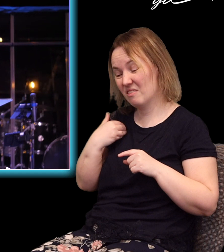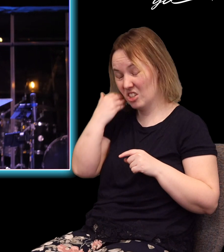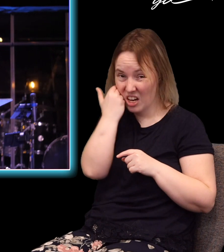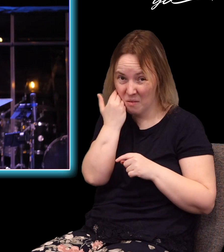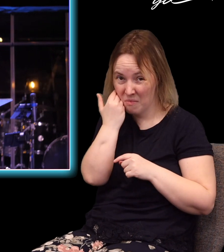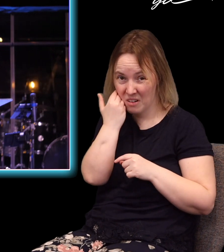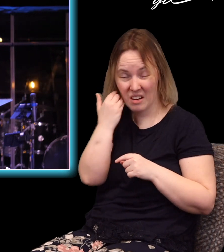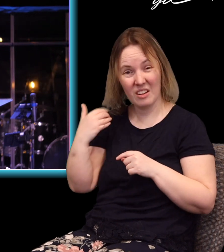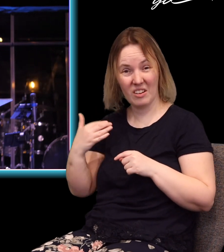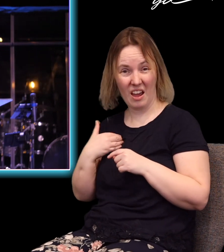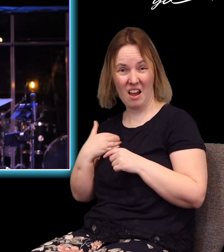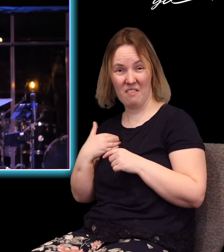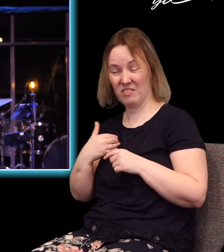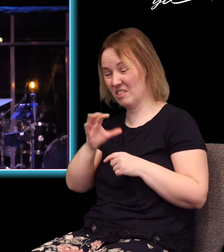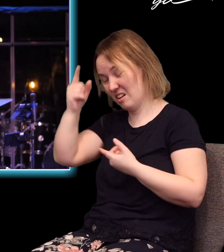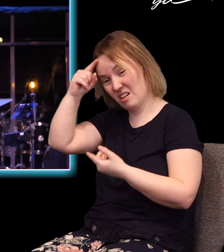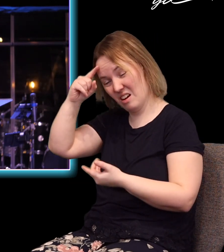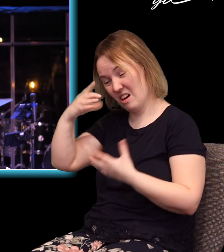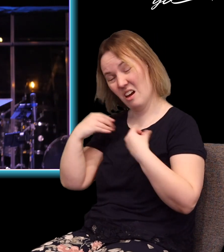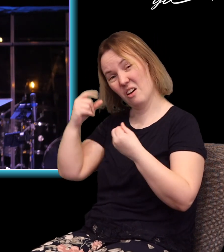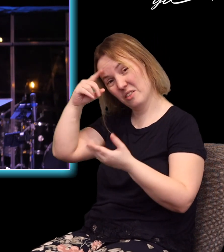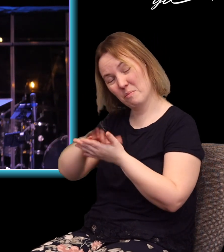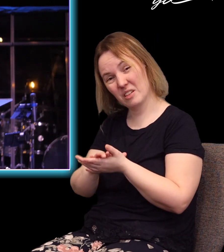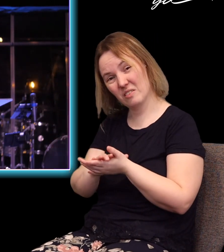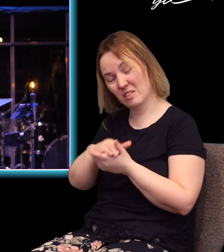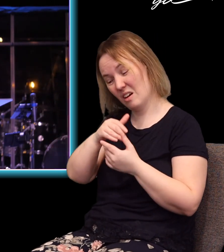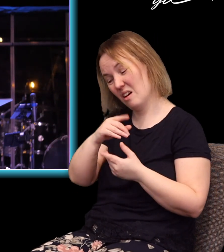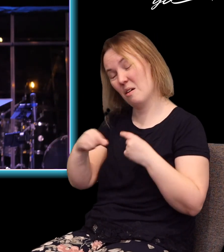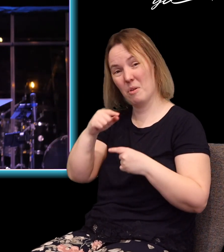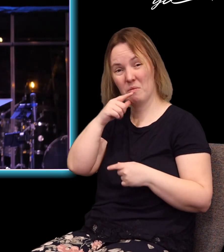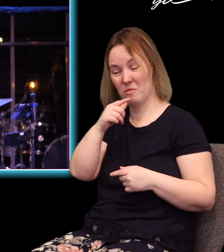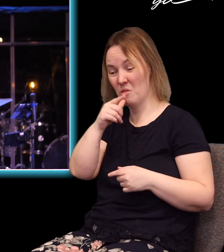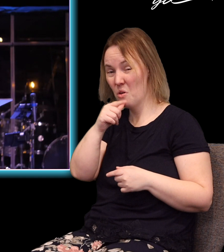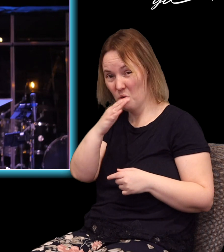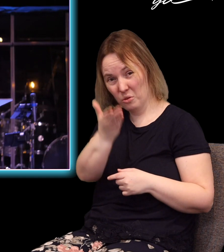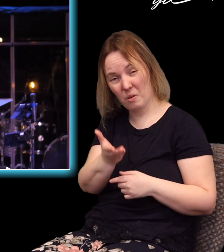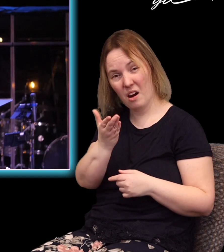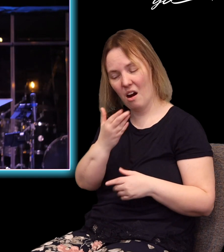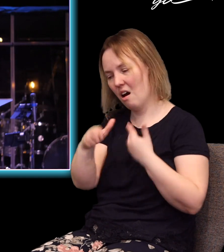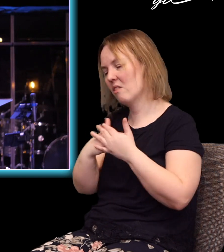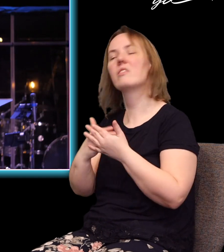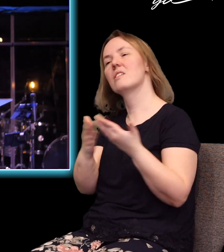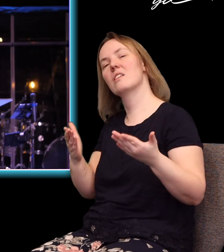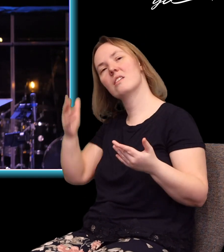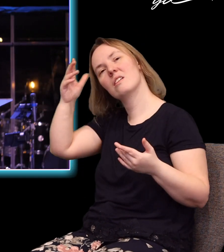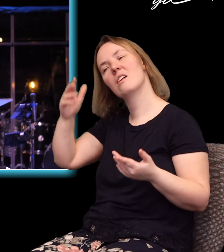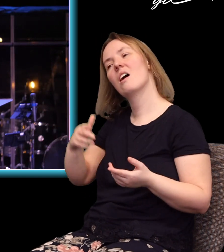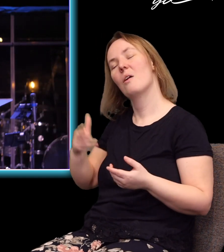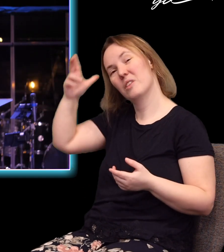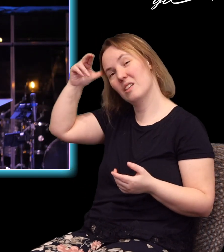have shame. You can still have unhealthy beliefs about who you are. All of these things are things the devil will use to